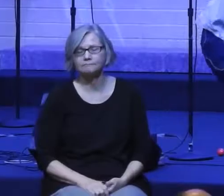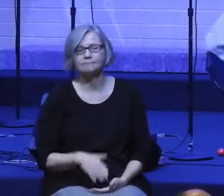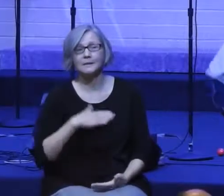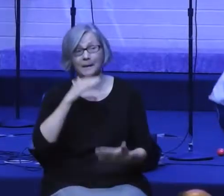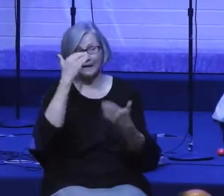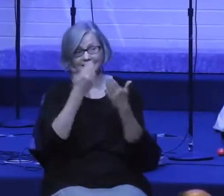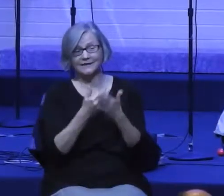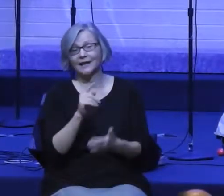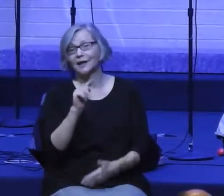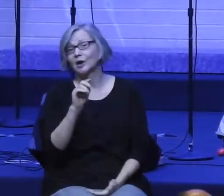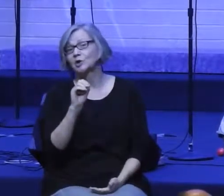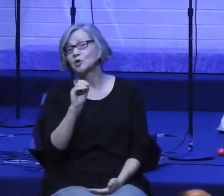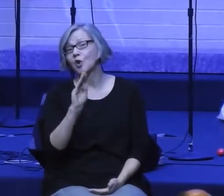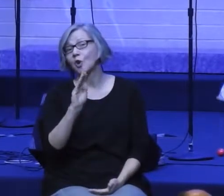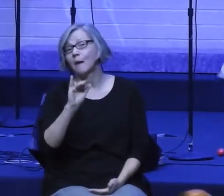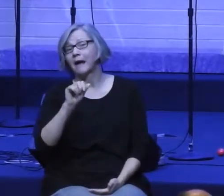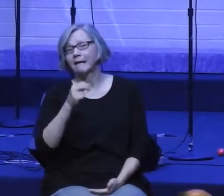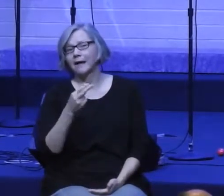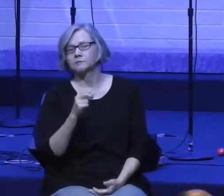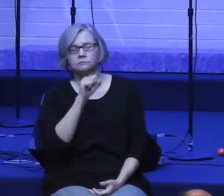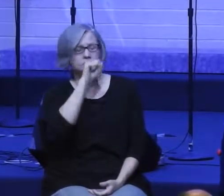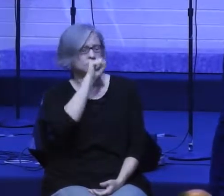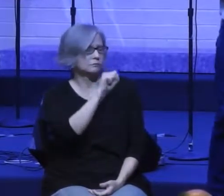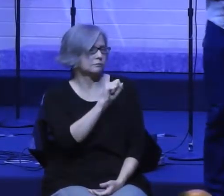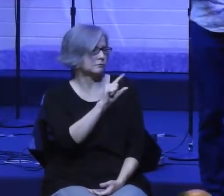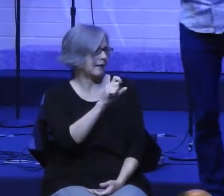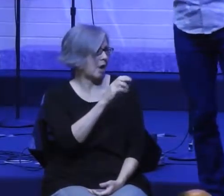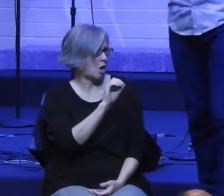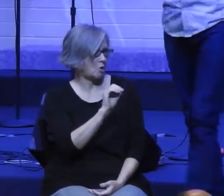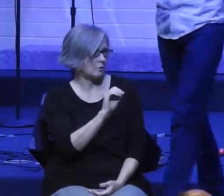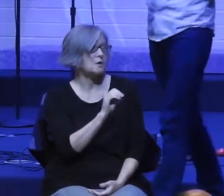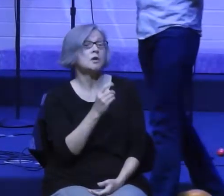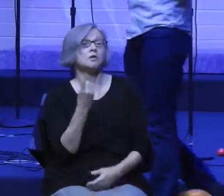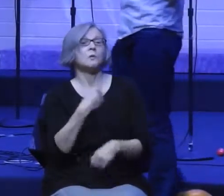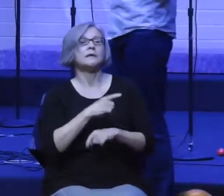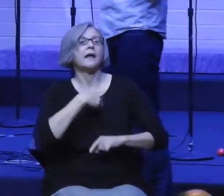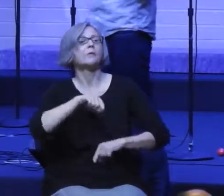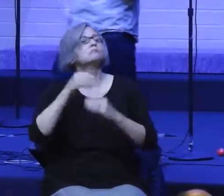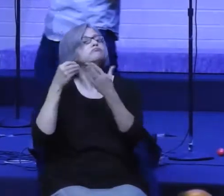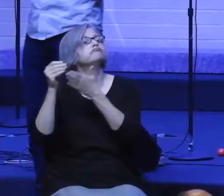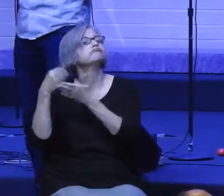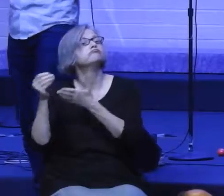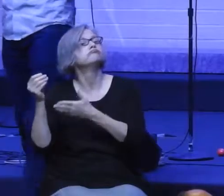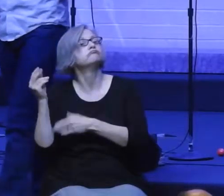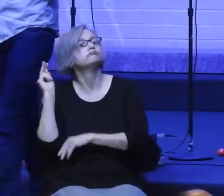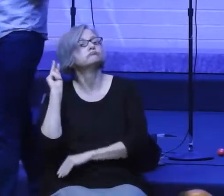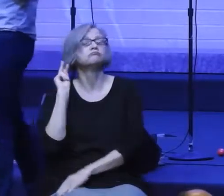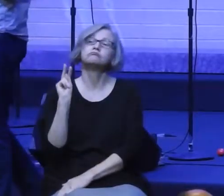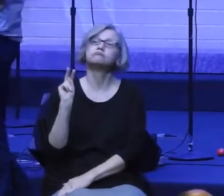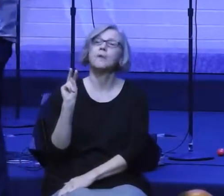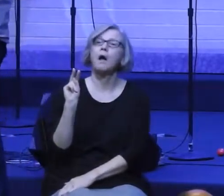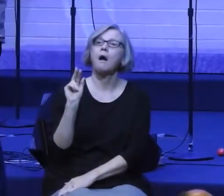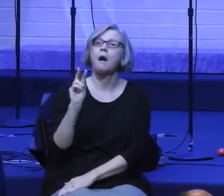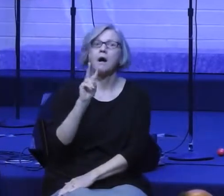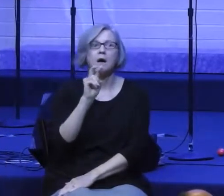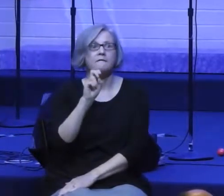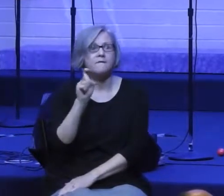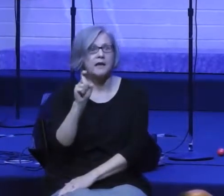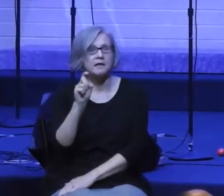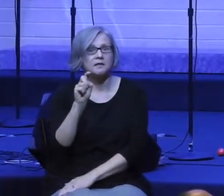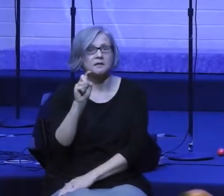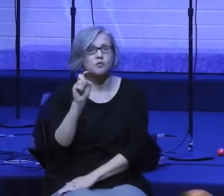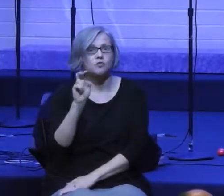My son, Tobiah, he loves Legos, and so one day we're at Costco, and we saw the Vex